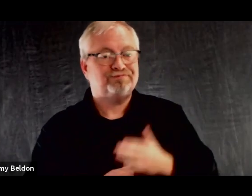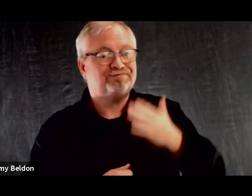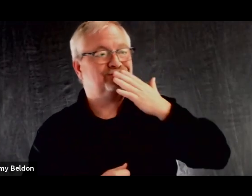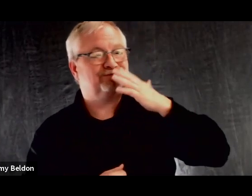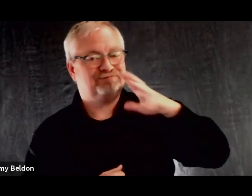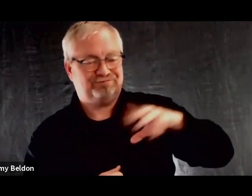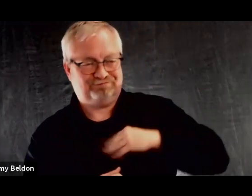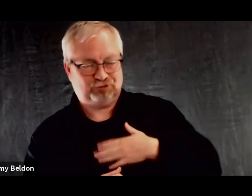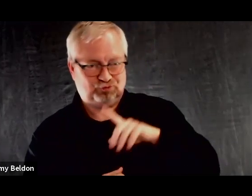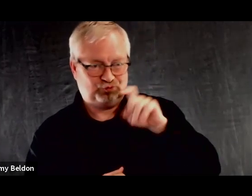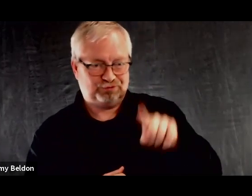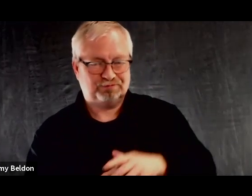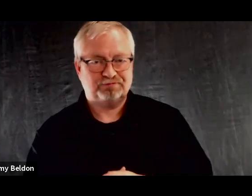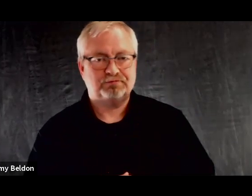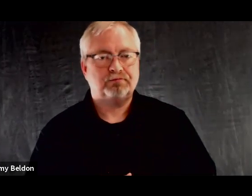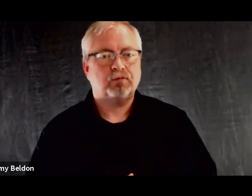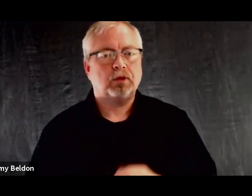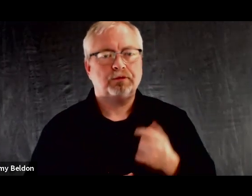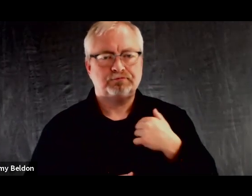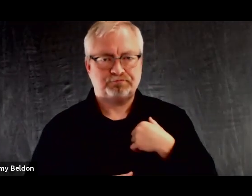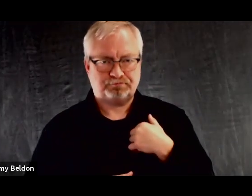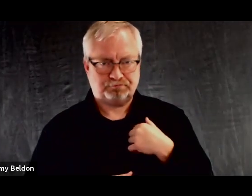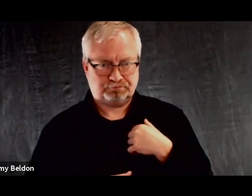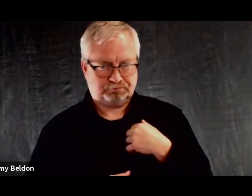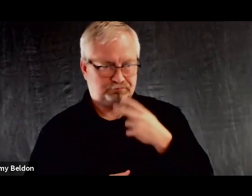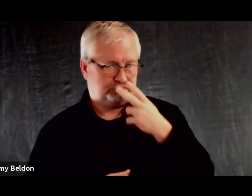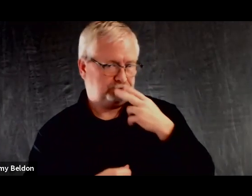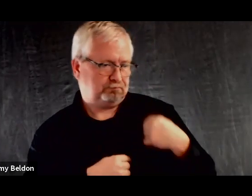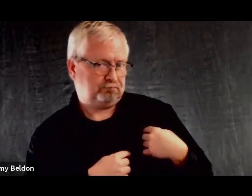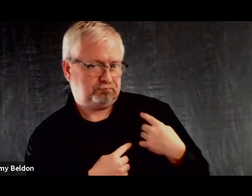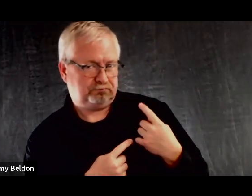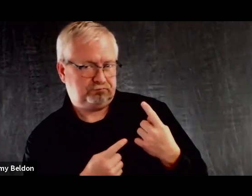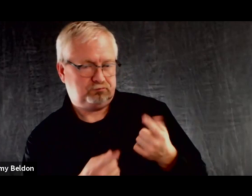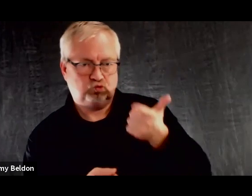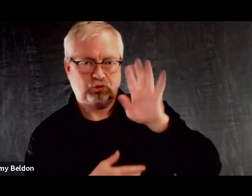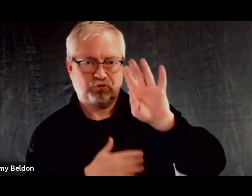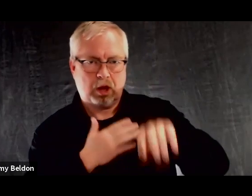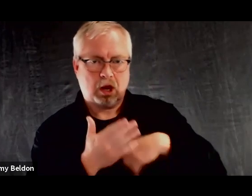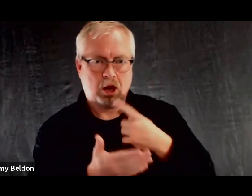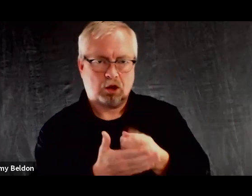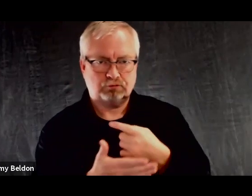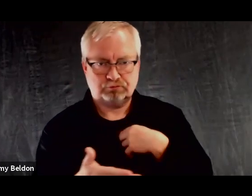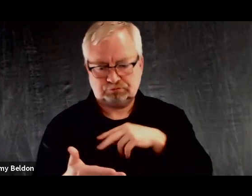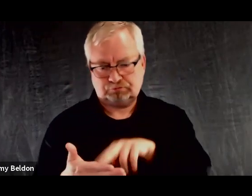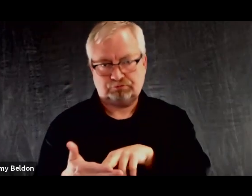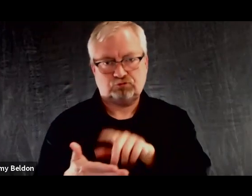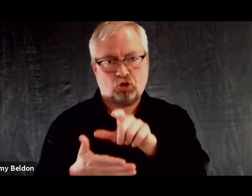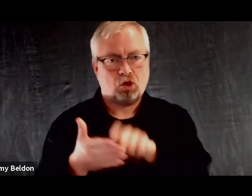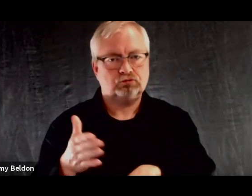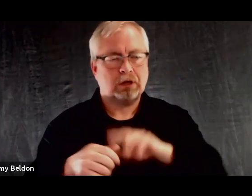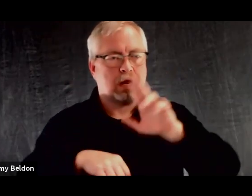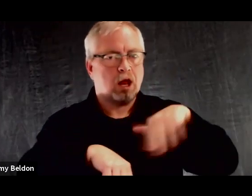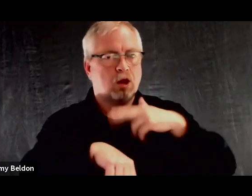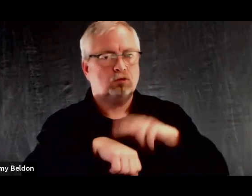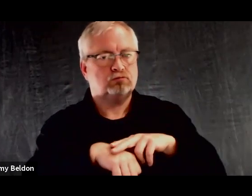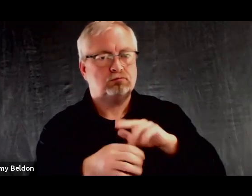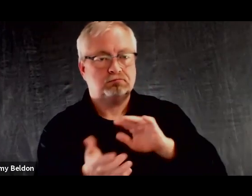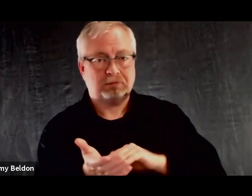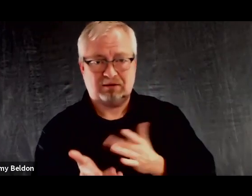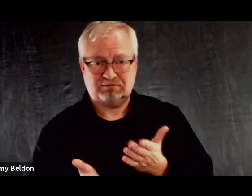sort of a steady drumbeat in the last 72 hours or so, including the article in Nature Medicine yesterday that suggested as many as